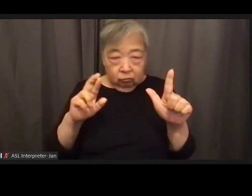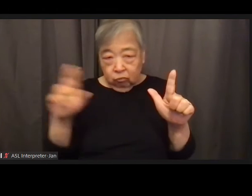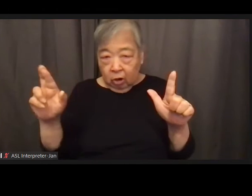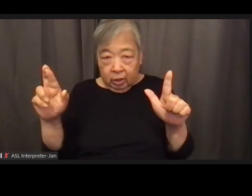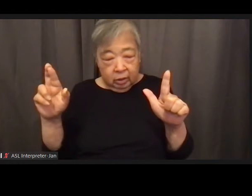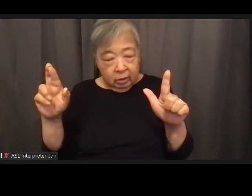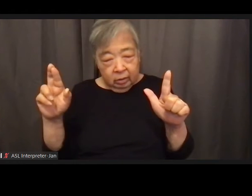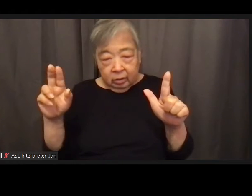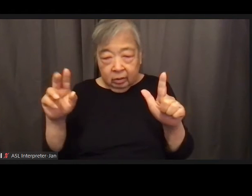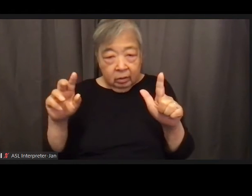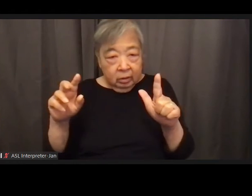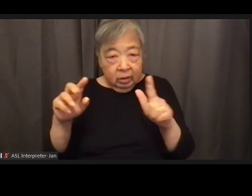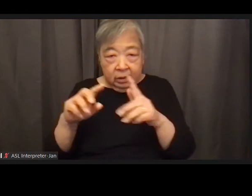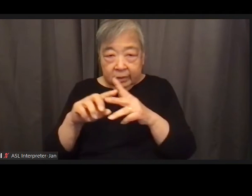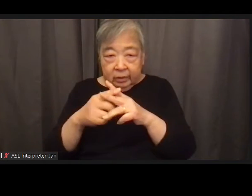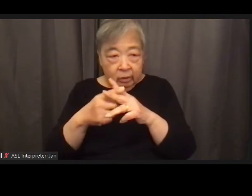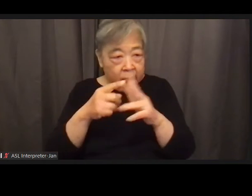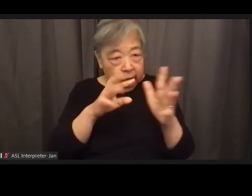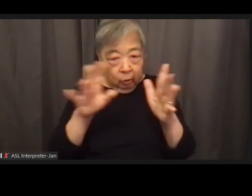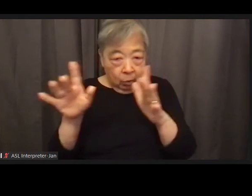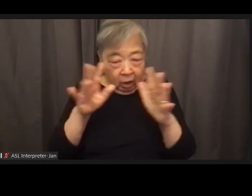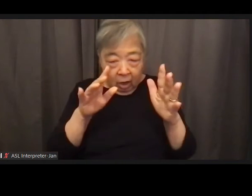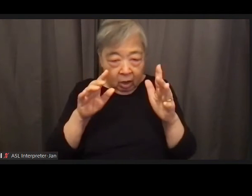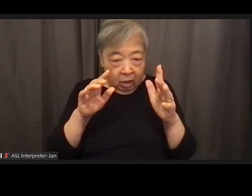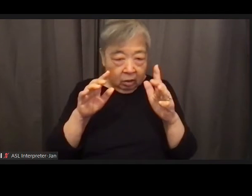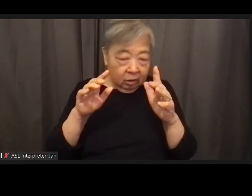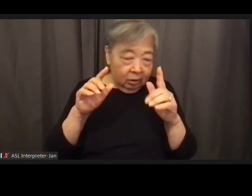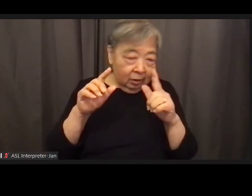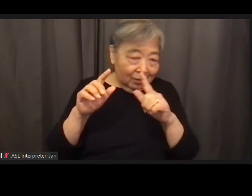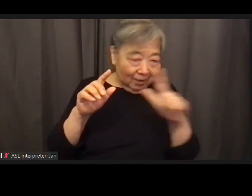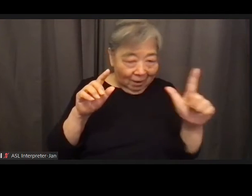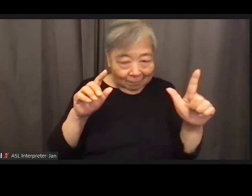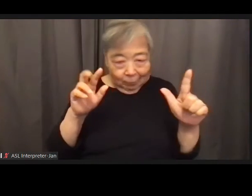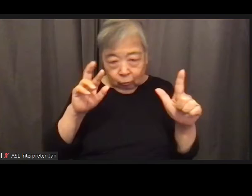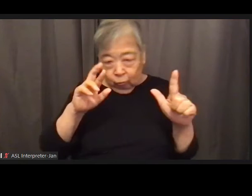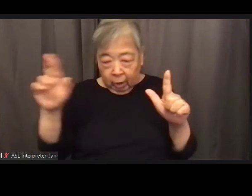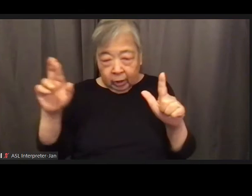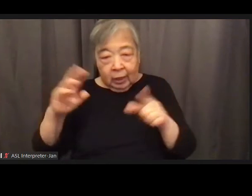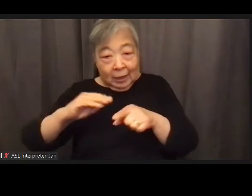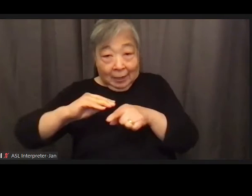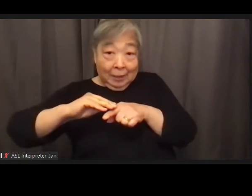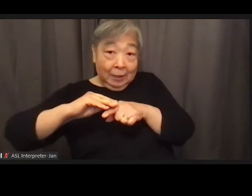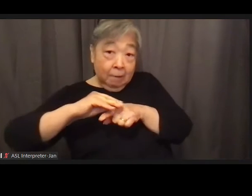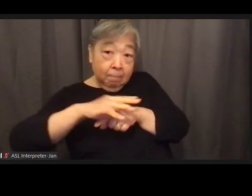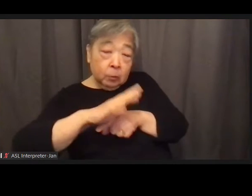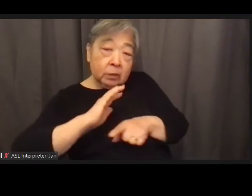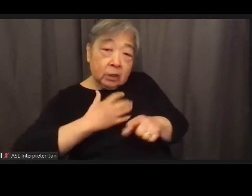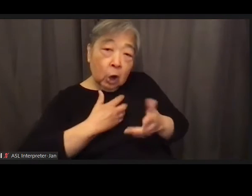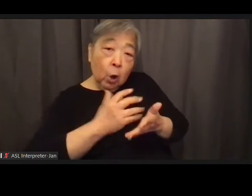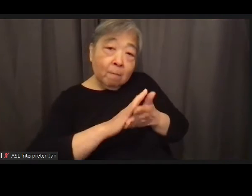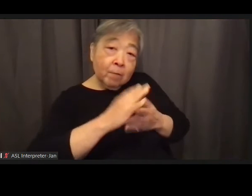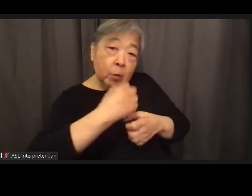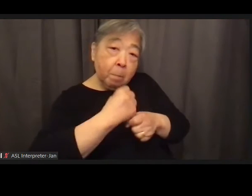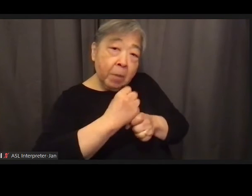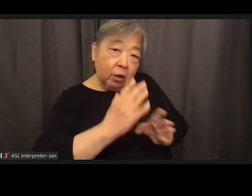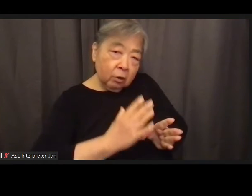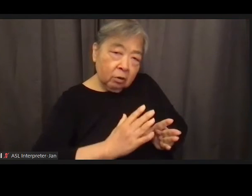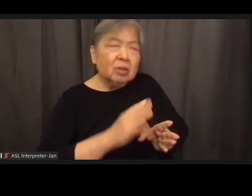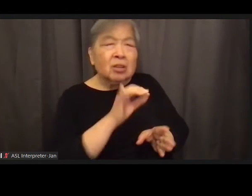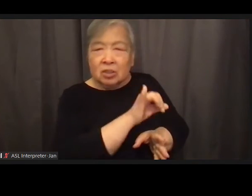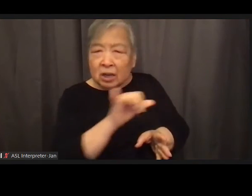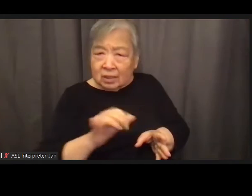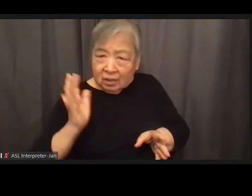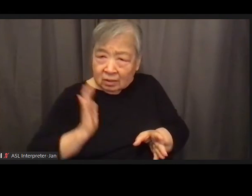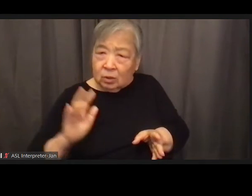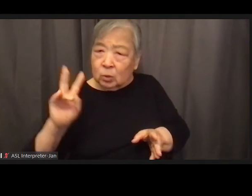stuff going on that influenced our filmmaker, just as Lina mentioned in 2001. Subsequently,